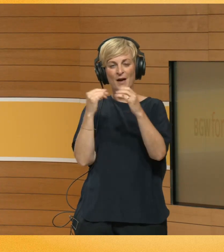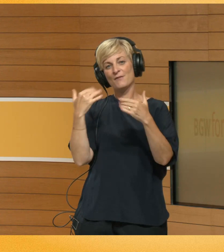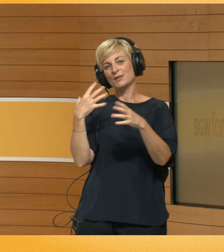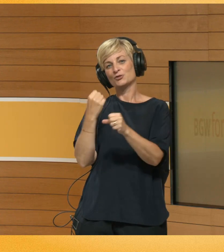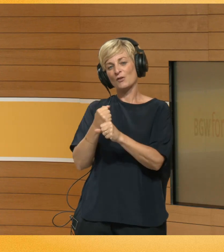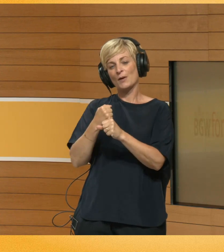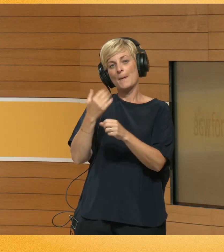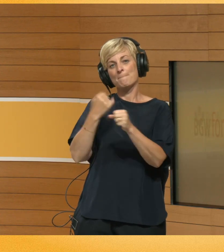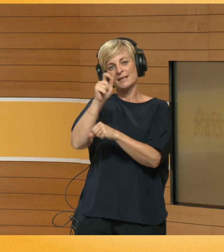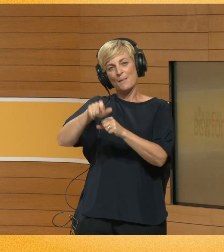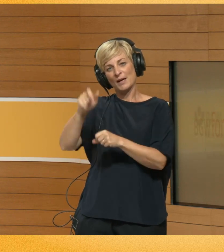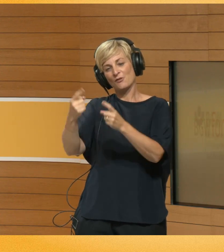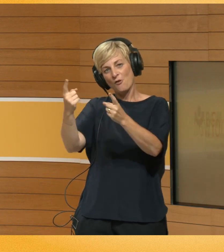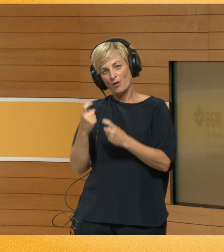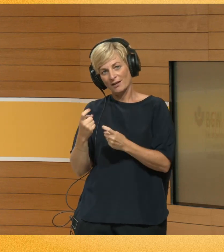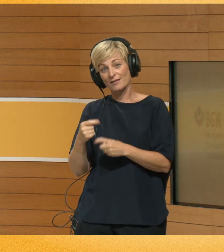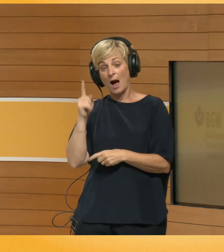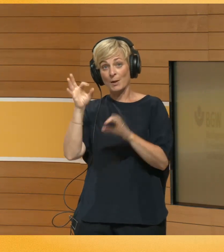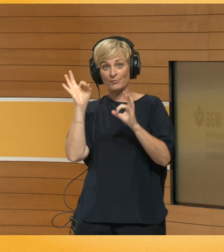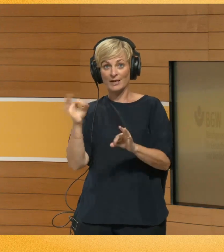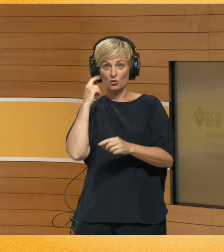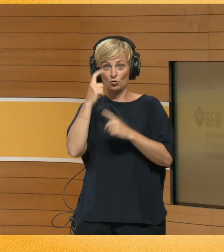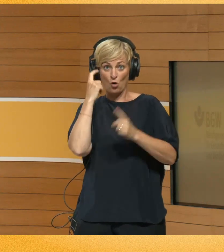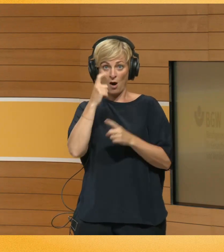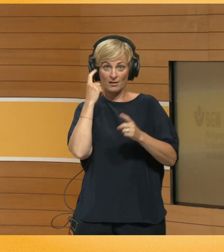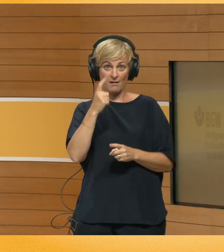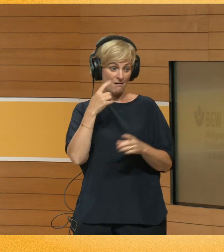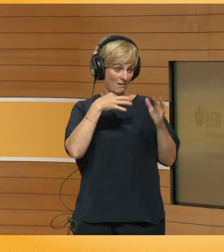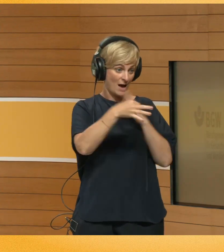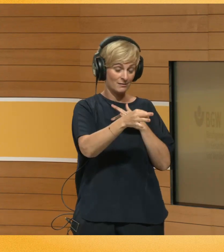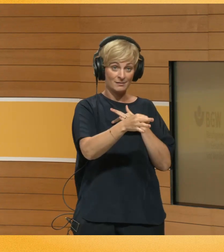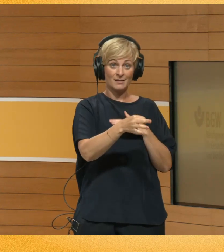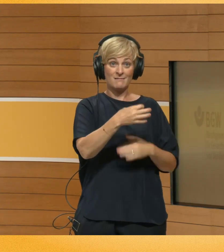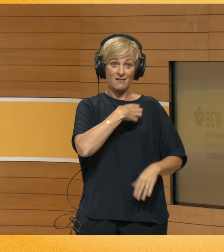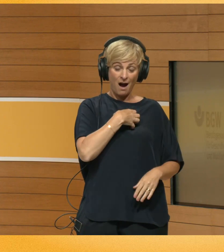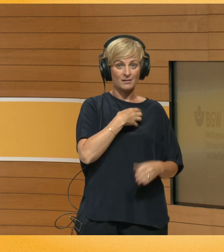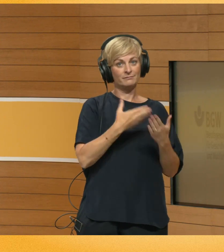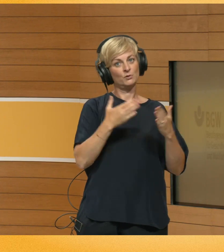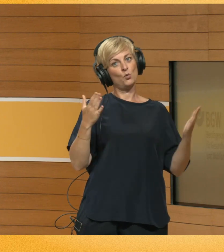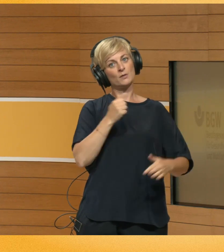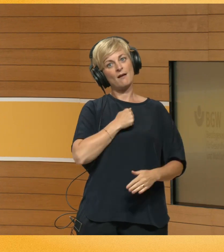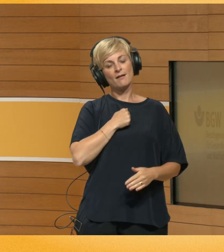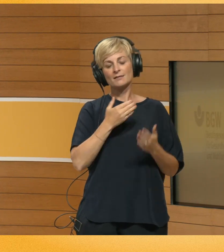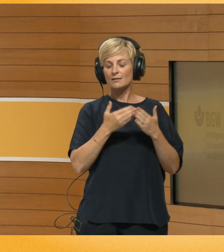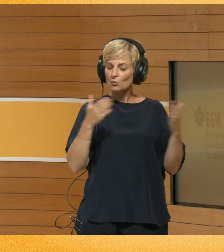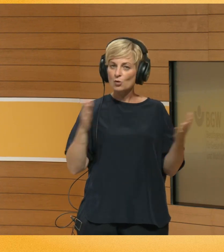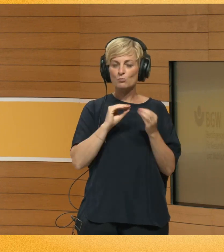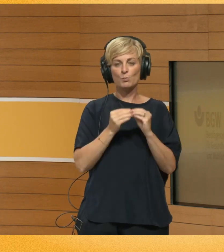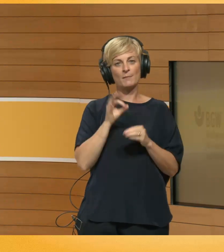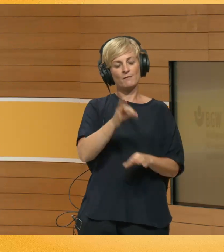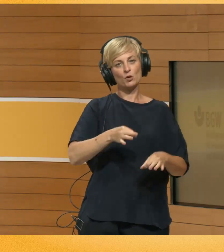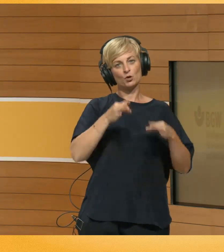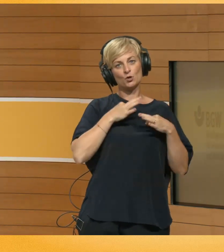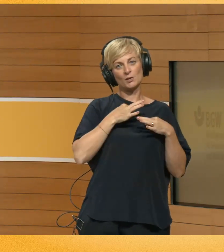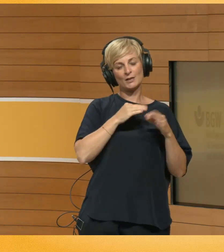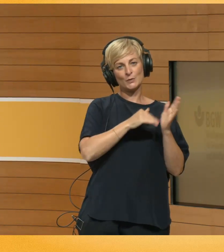contract the disease. You know? So these are huge problems for the health service, and the trauma, as Daniel's mentioned, has a wide effect